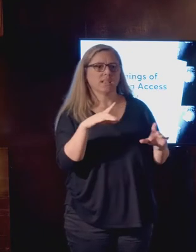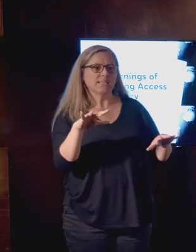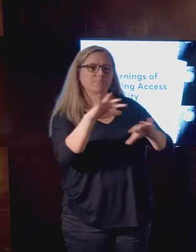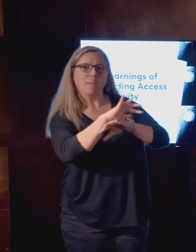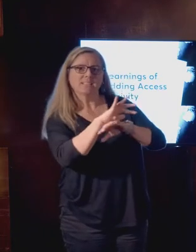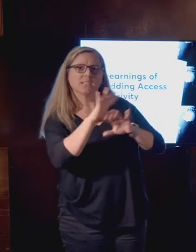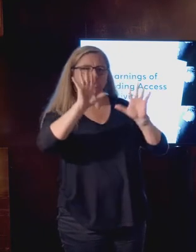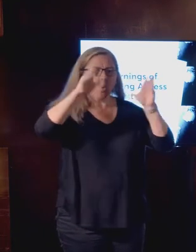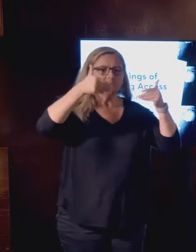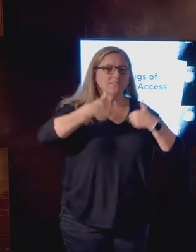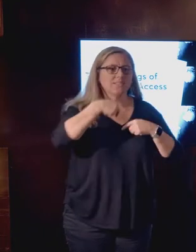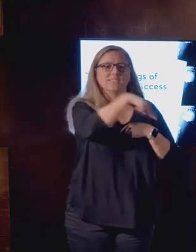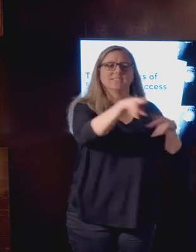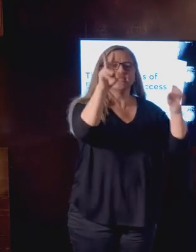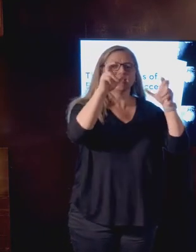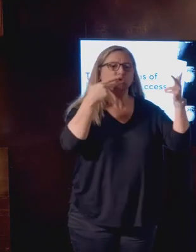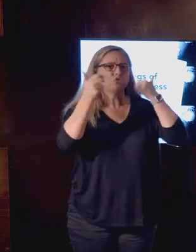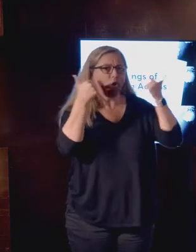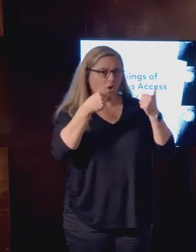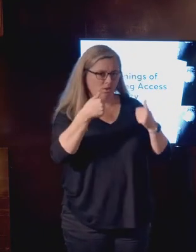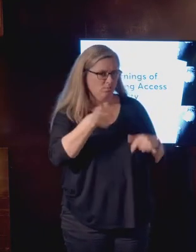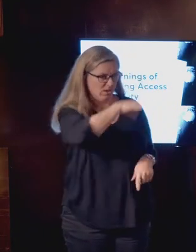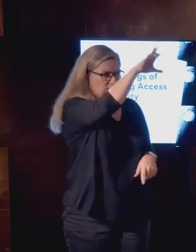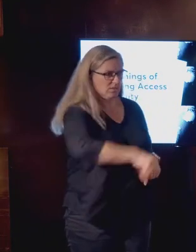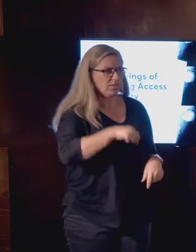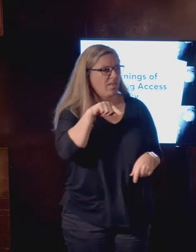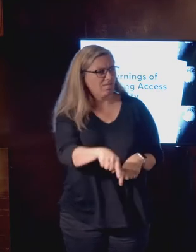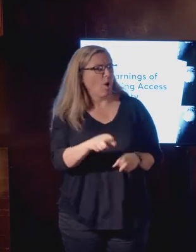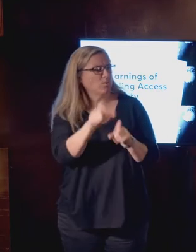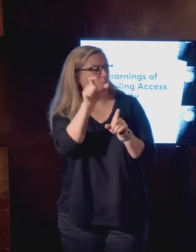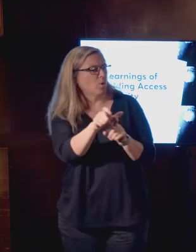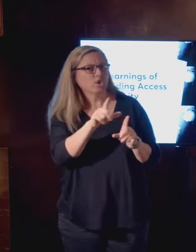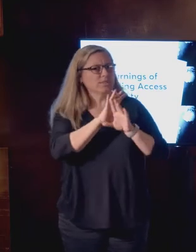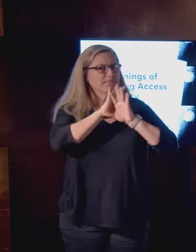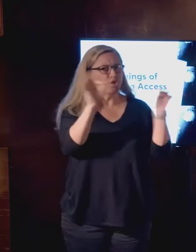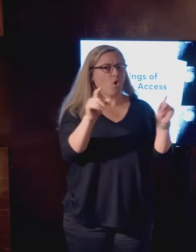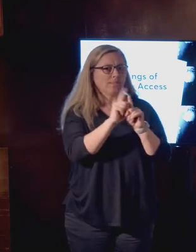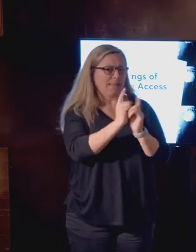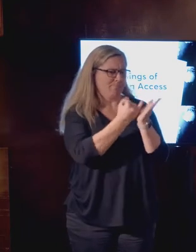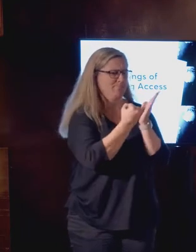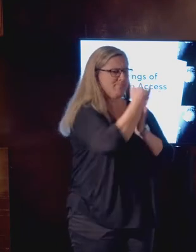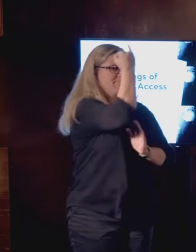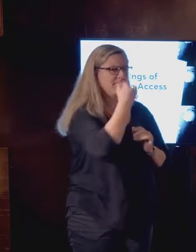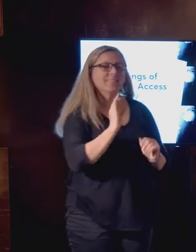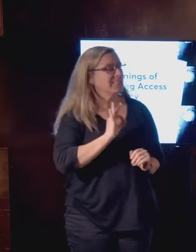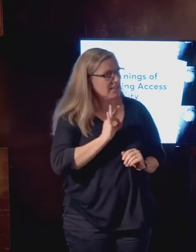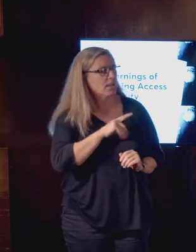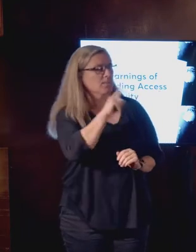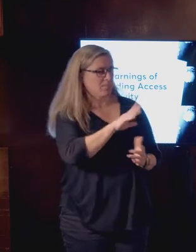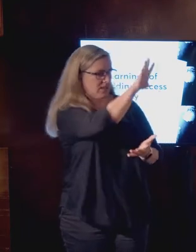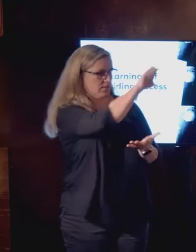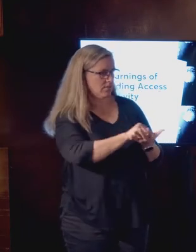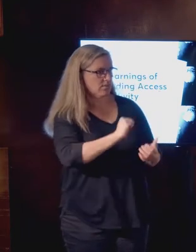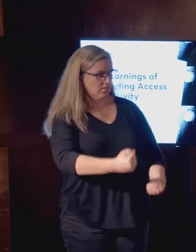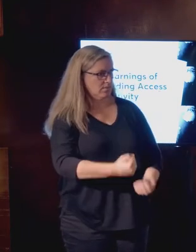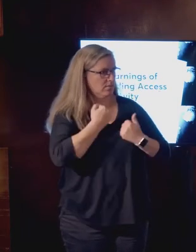back for disability people, that it isn't a slur on the word, that it's just about reclaiming the word as